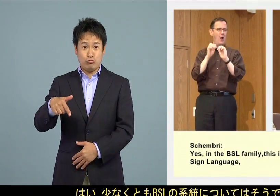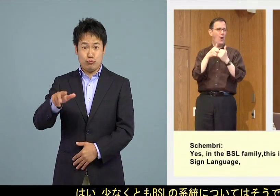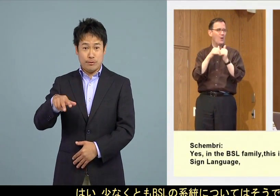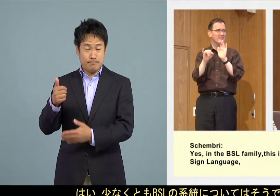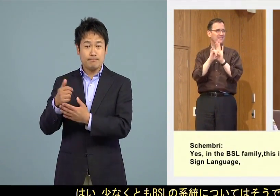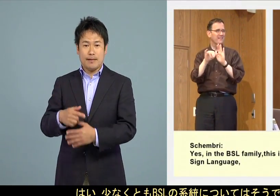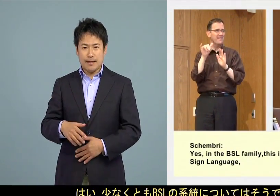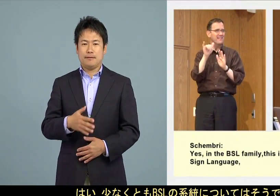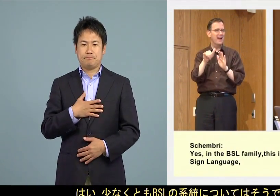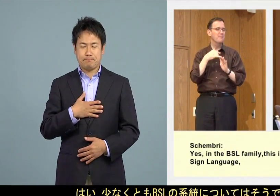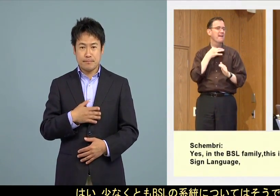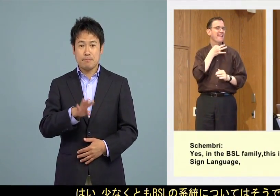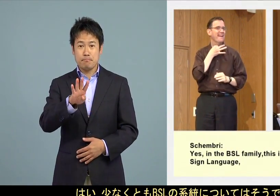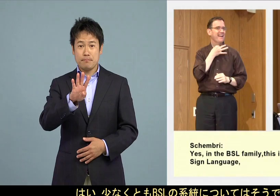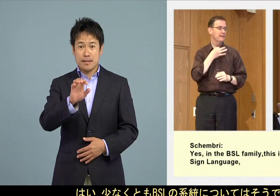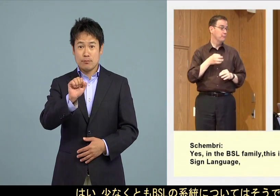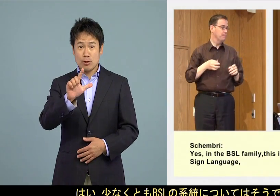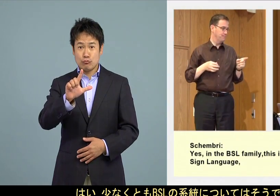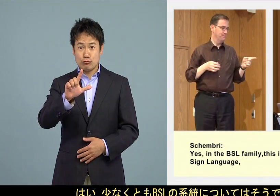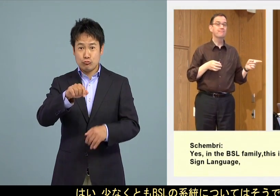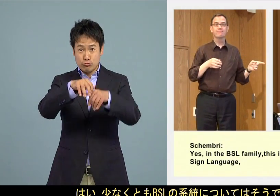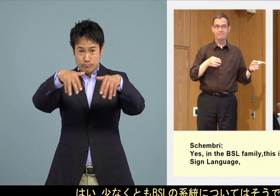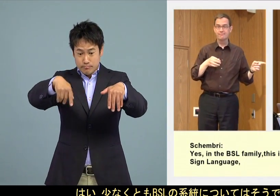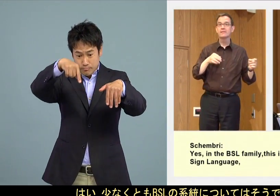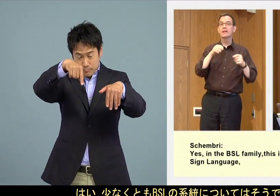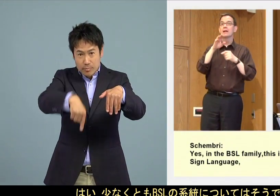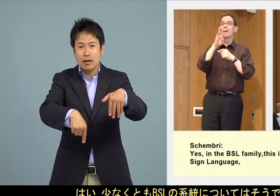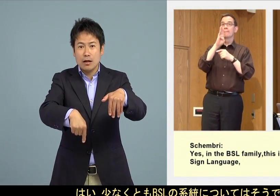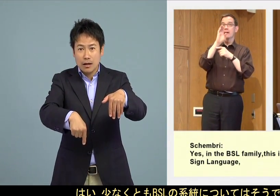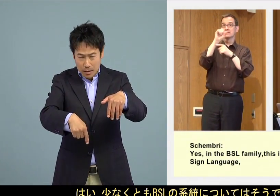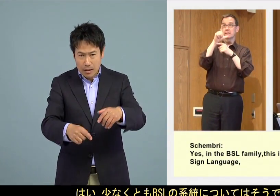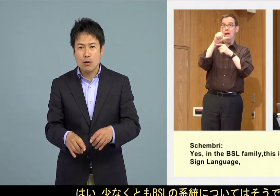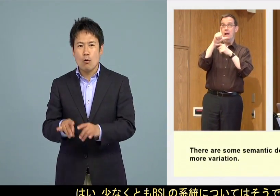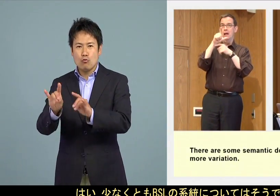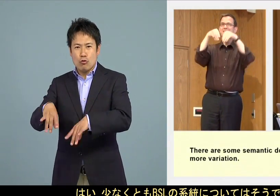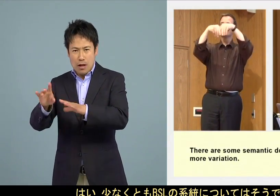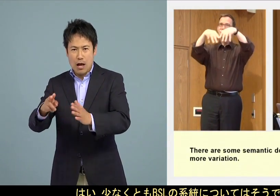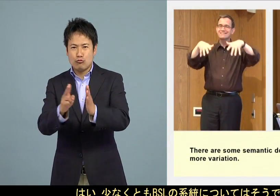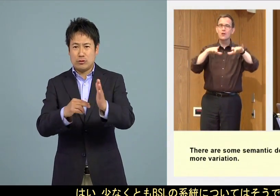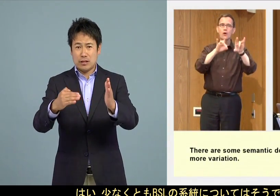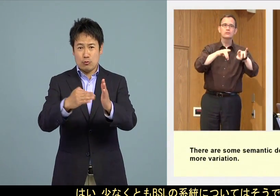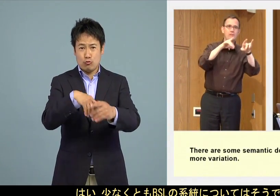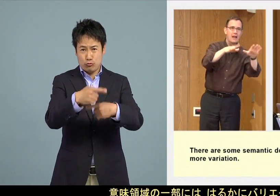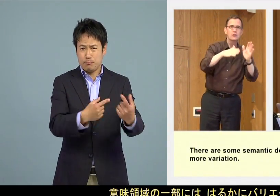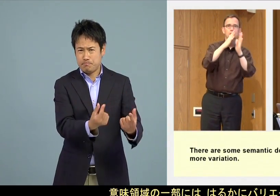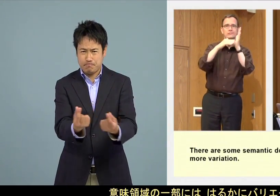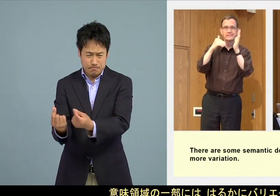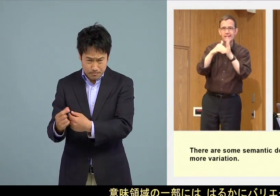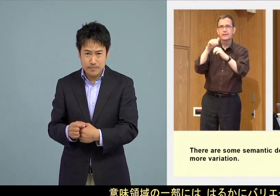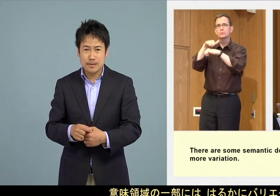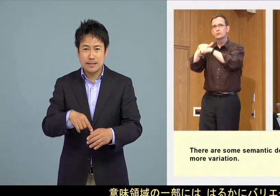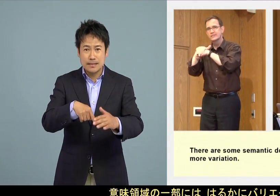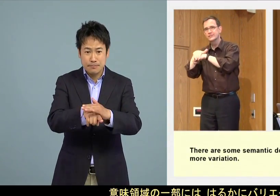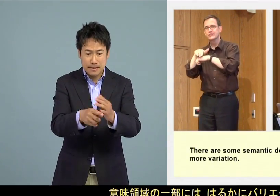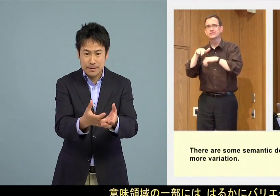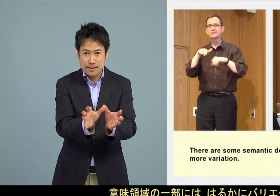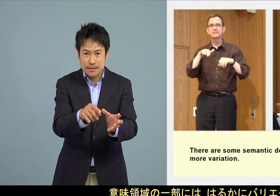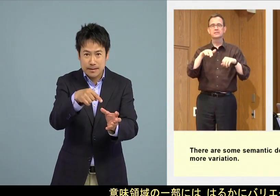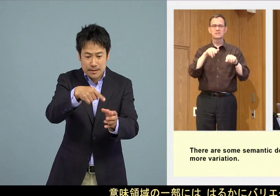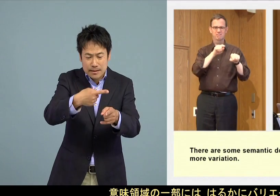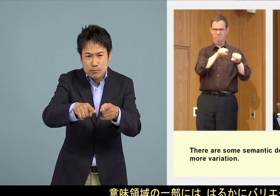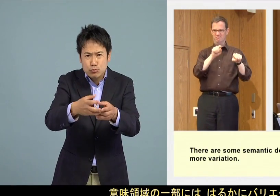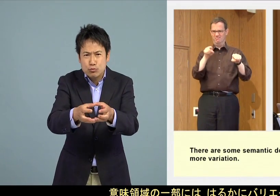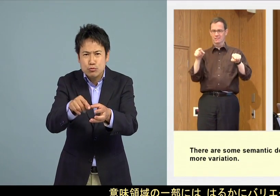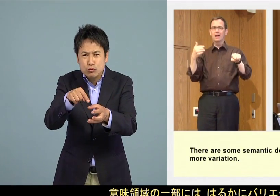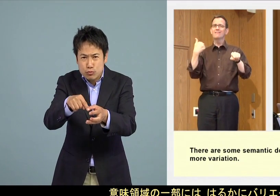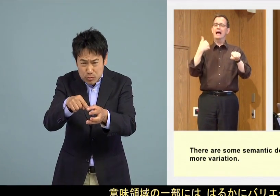Yes, in the British Sign Language family, this is the same for Australian Sign Language, New Zealand Sign Language and British Sign Language. There are some semantic domains,